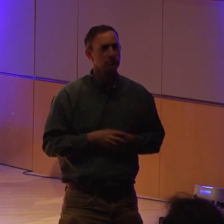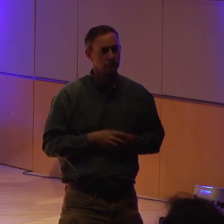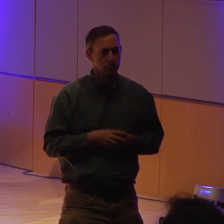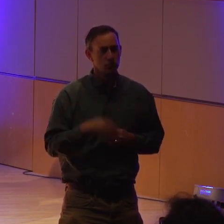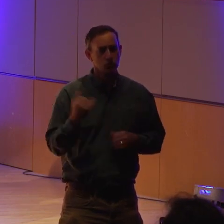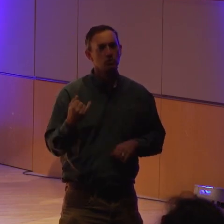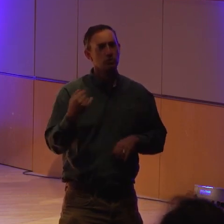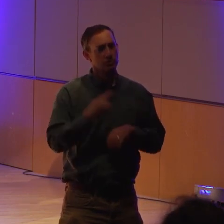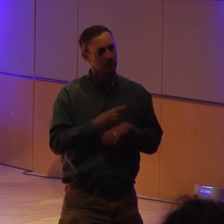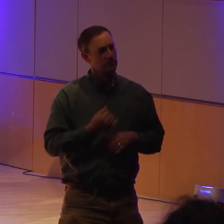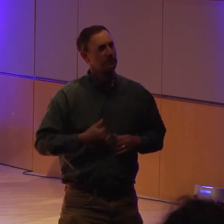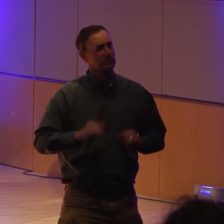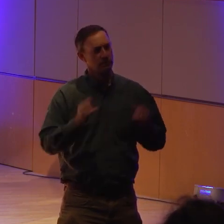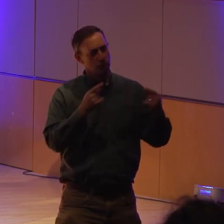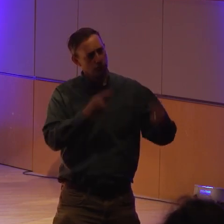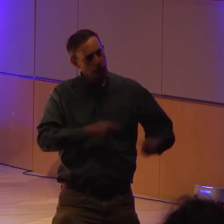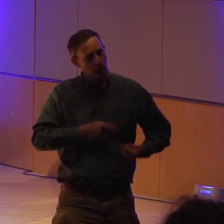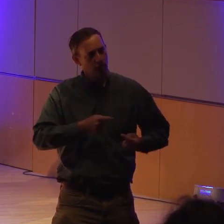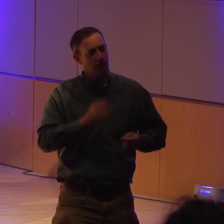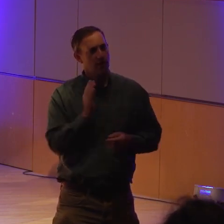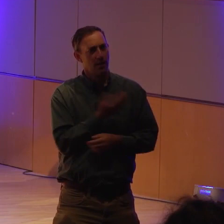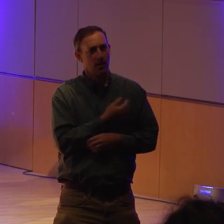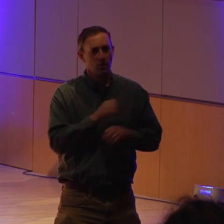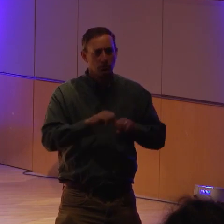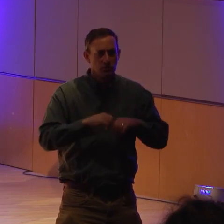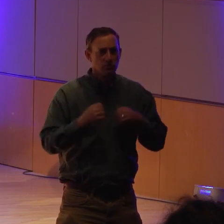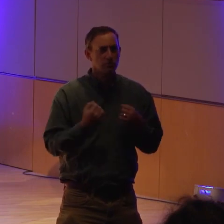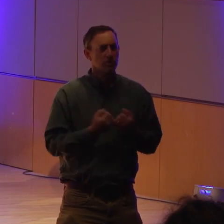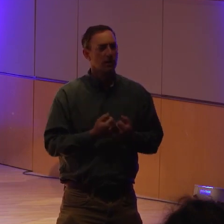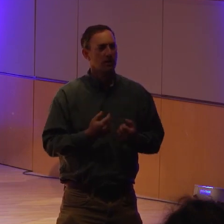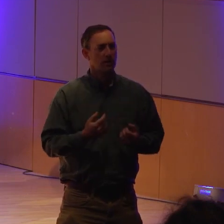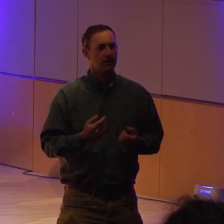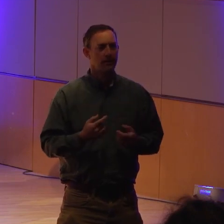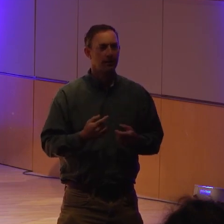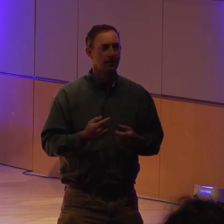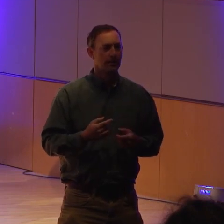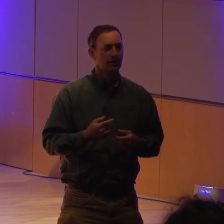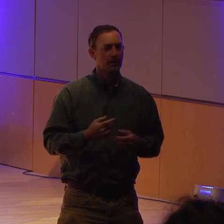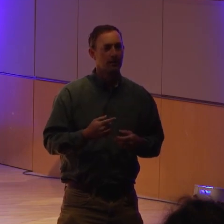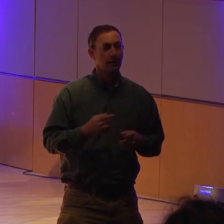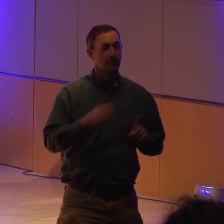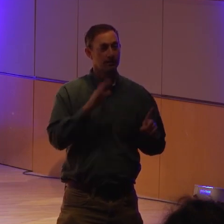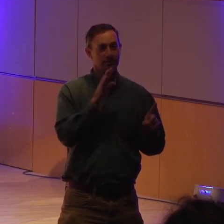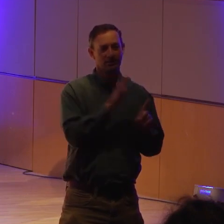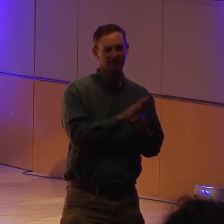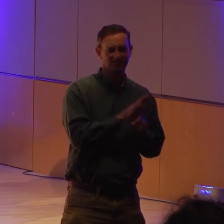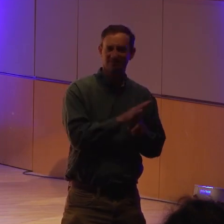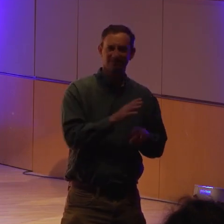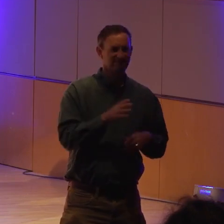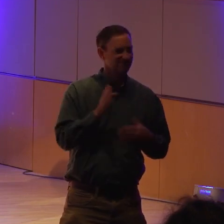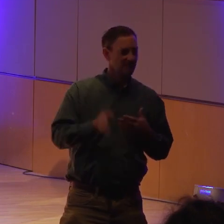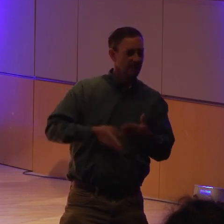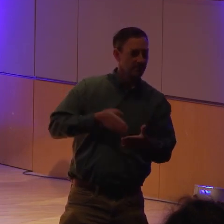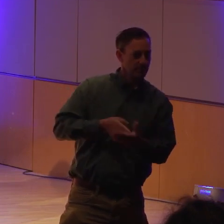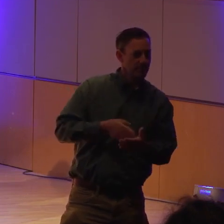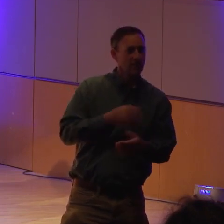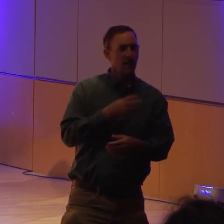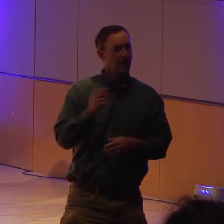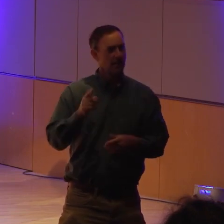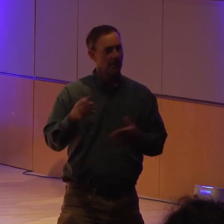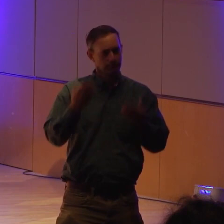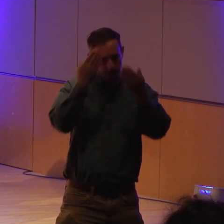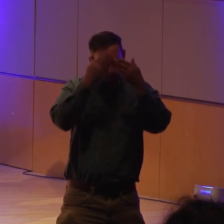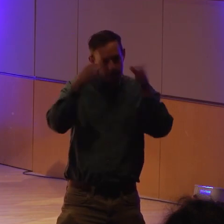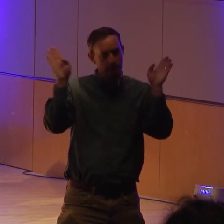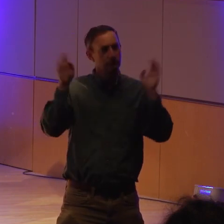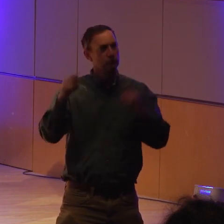So today, I think we still struggle in our society with the lowest impulses of Peter Stuyvesant and the greatest impulses of George